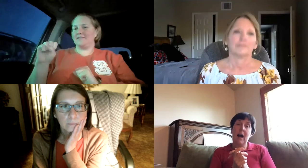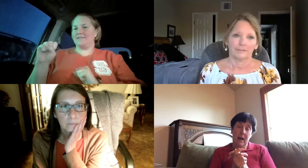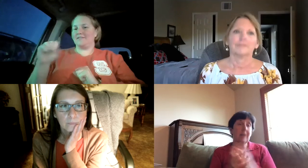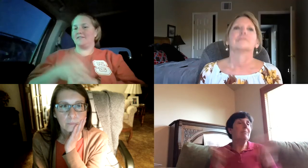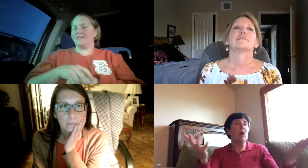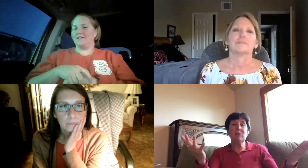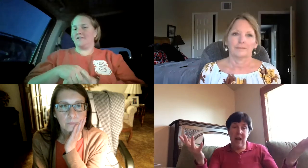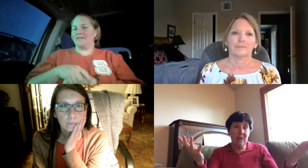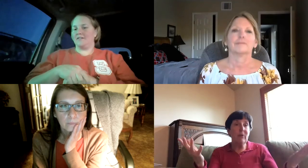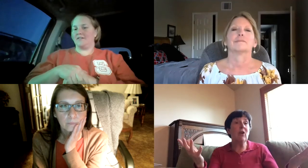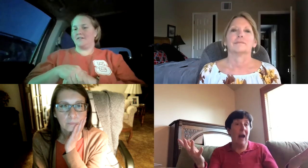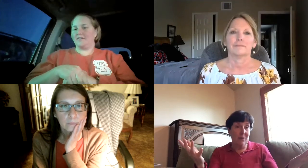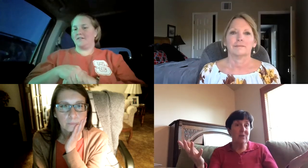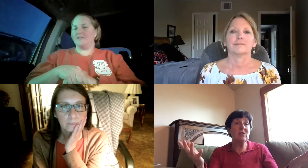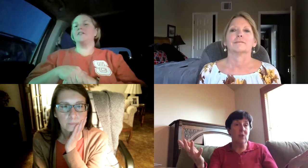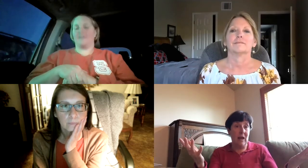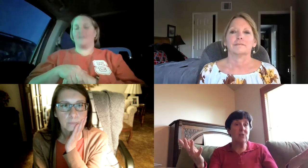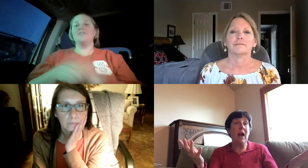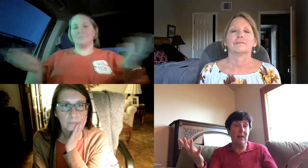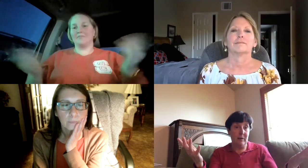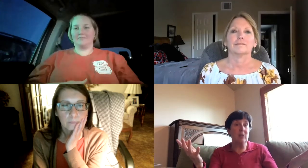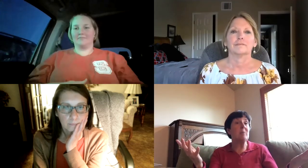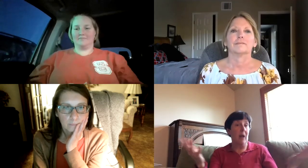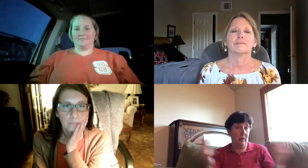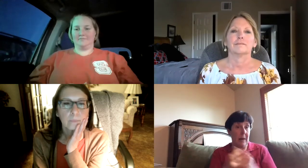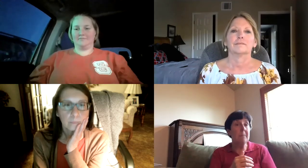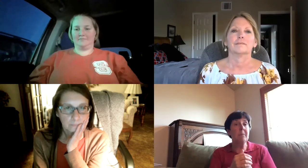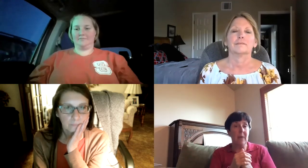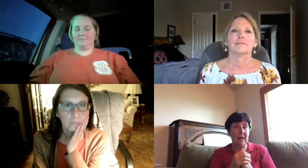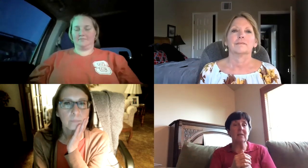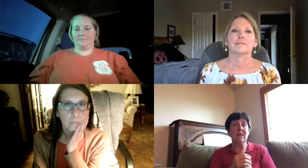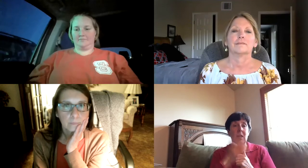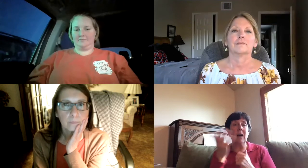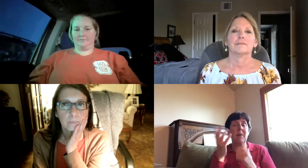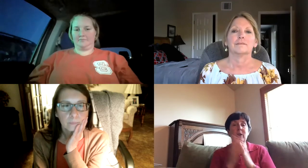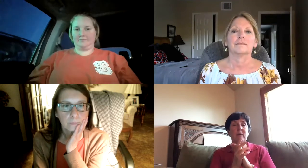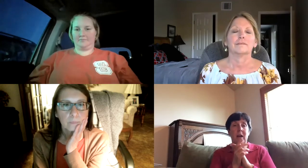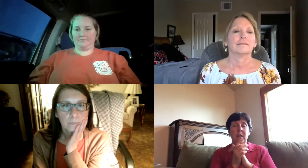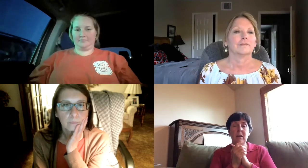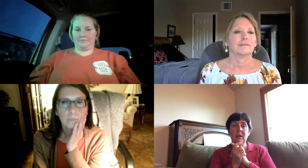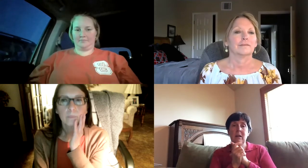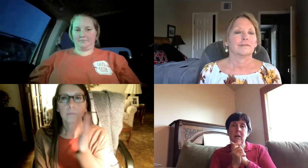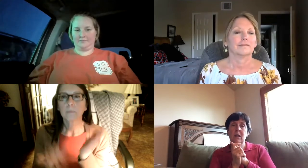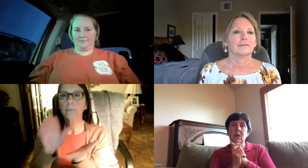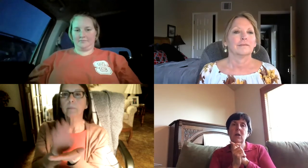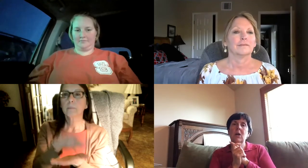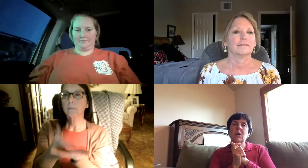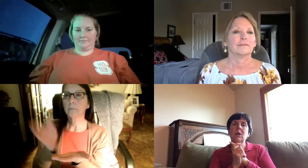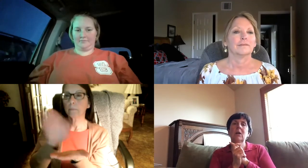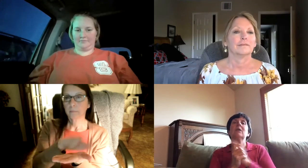Ah, no sign for crafts. So that's right, finger spell. Yep. Excellent. How about you, Fran?